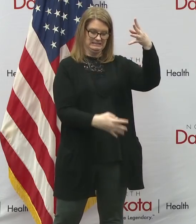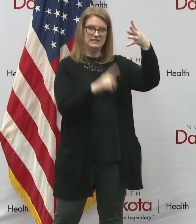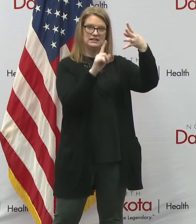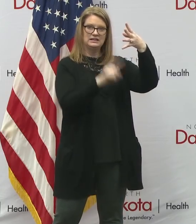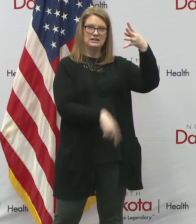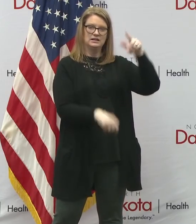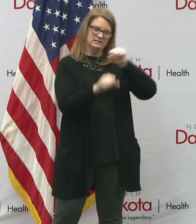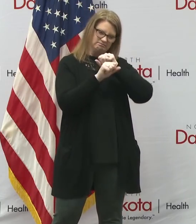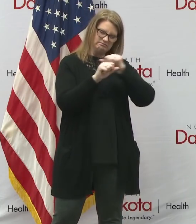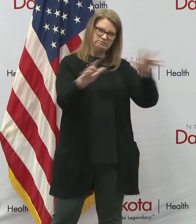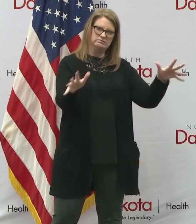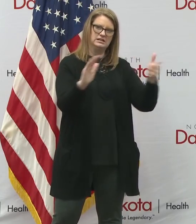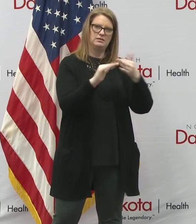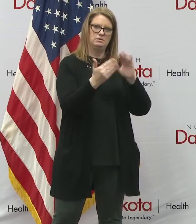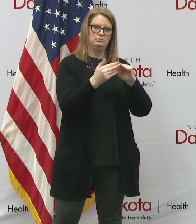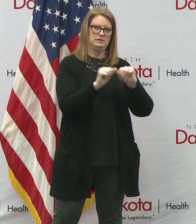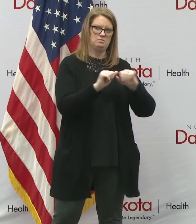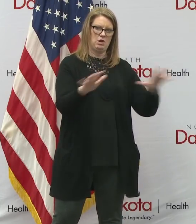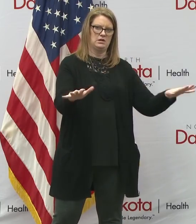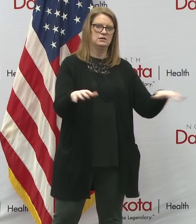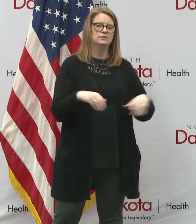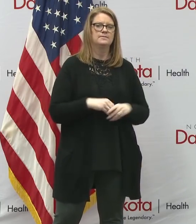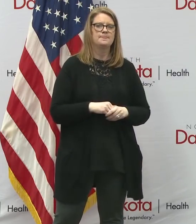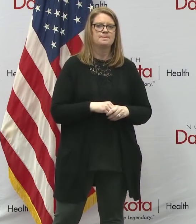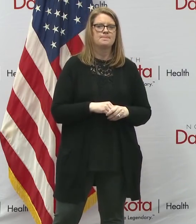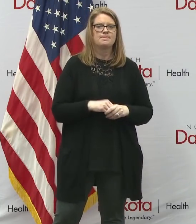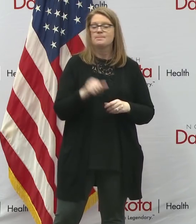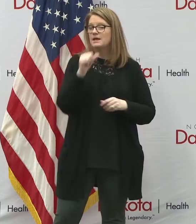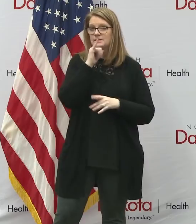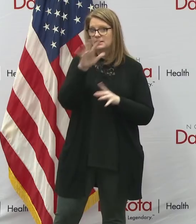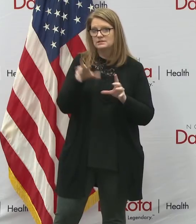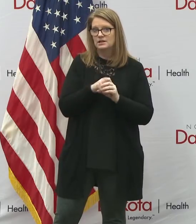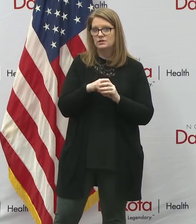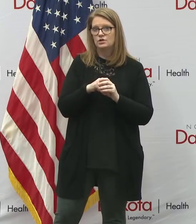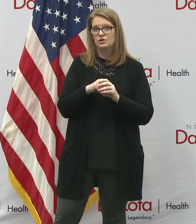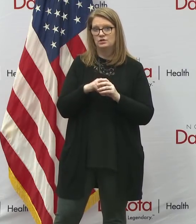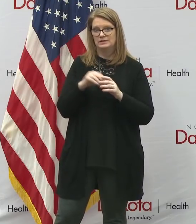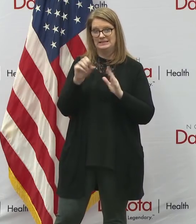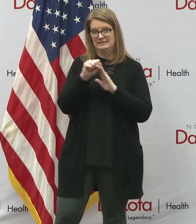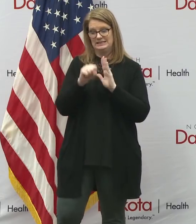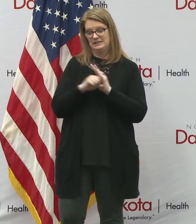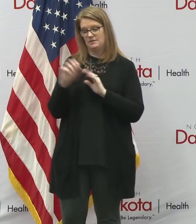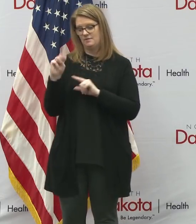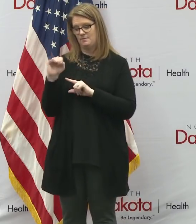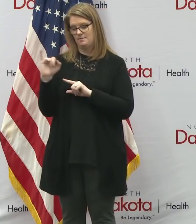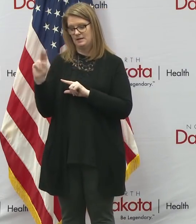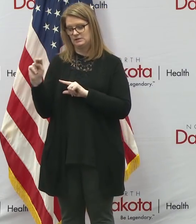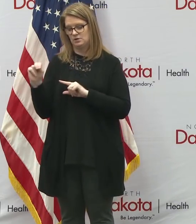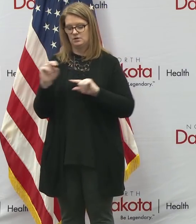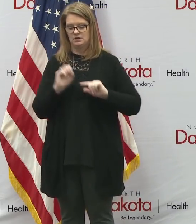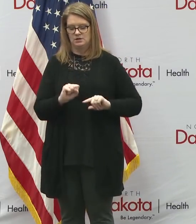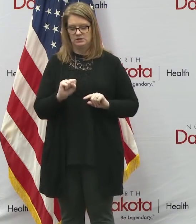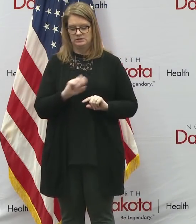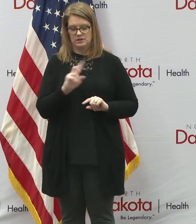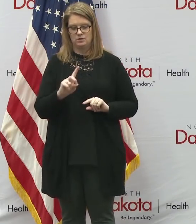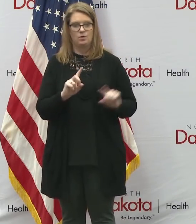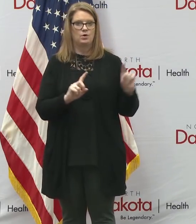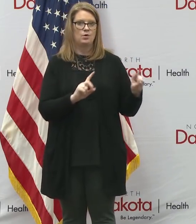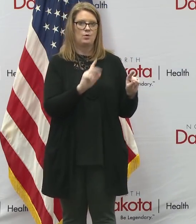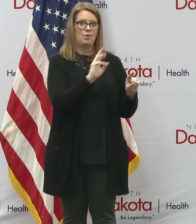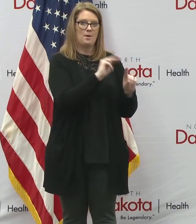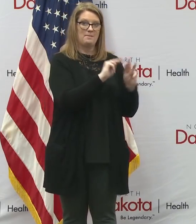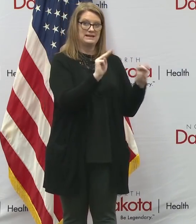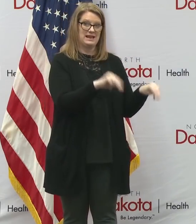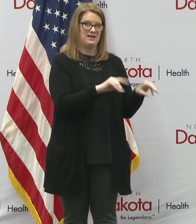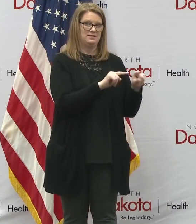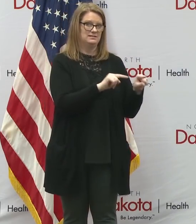widespread community disease. It does not include our neighboring states of Minnesota, South Dakota, or Montana at this